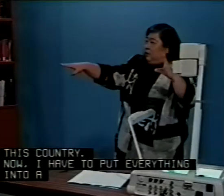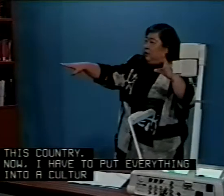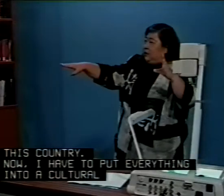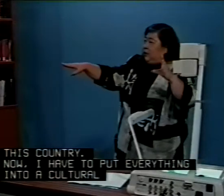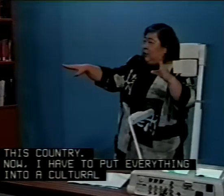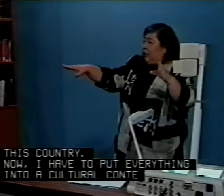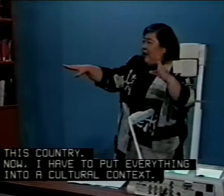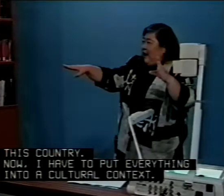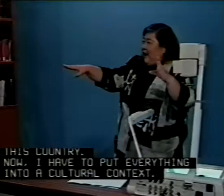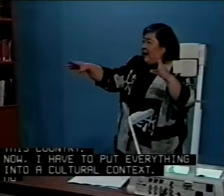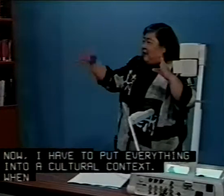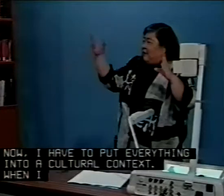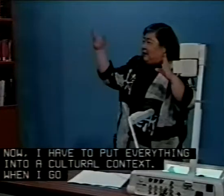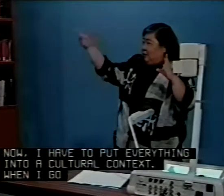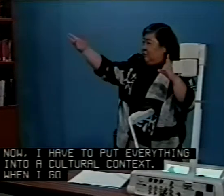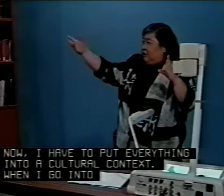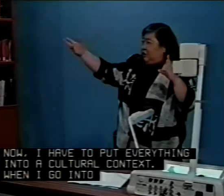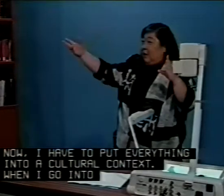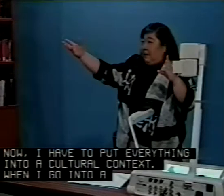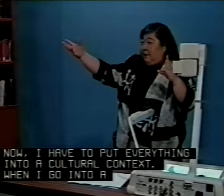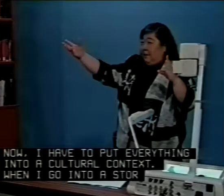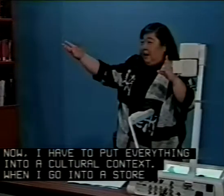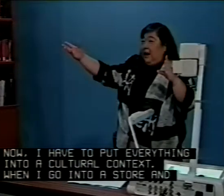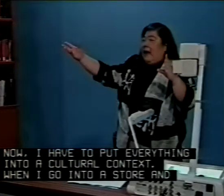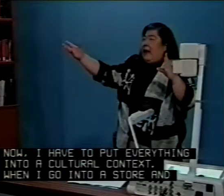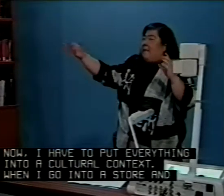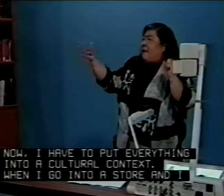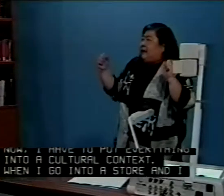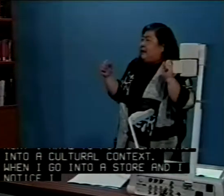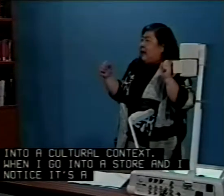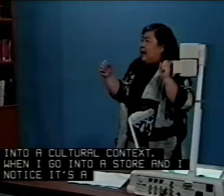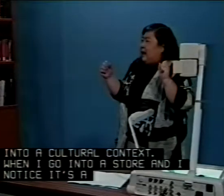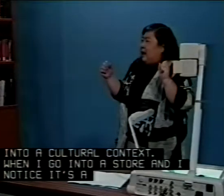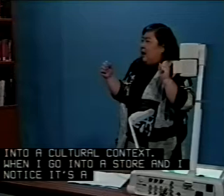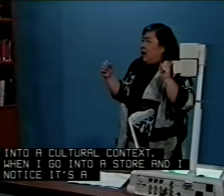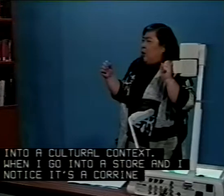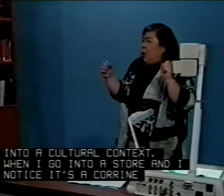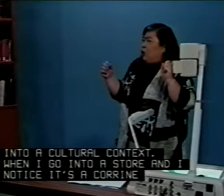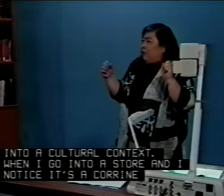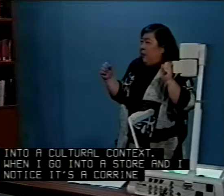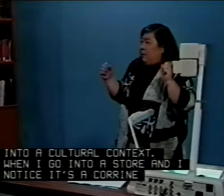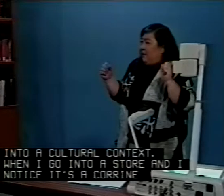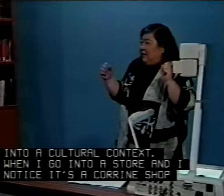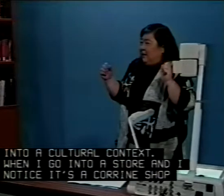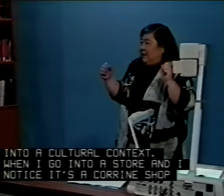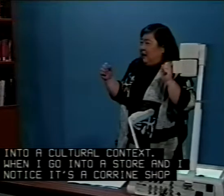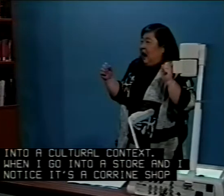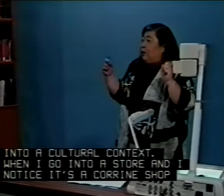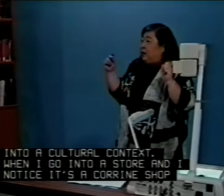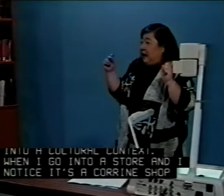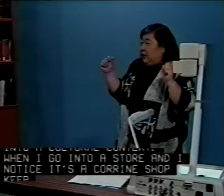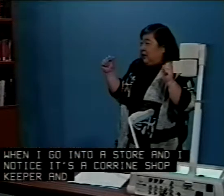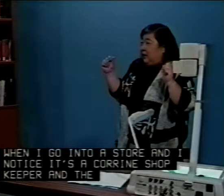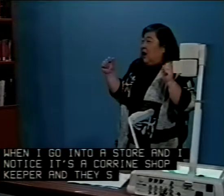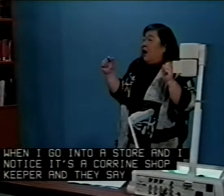a store and I notice it's a Korean shopkeeper, and they say, "Where are you from?" I will answer, "I'm